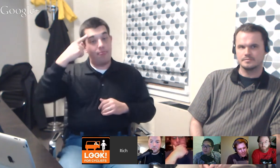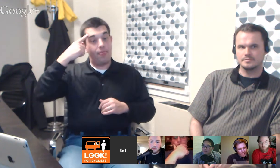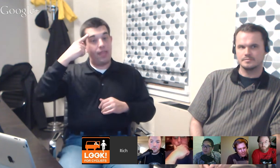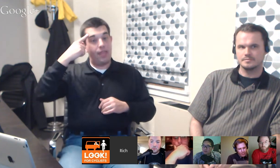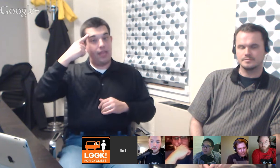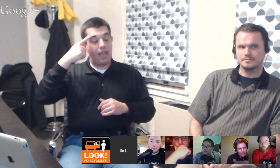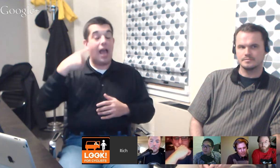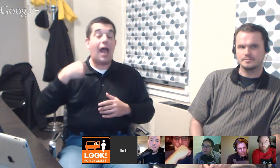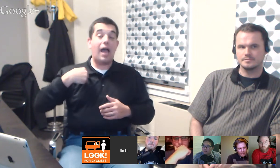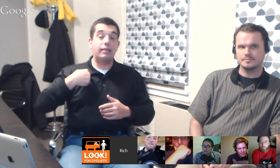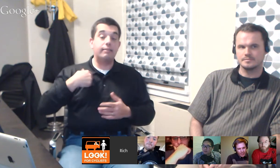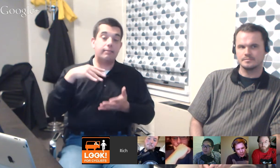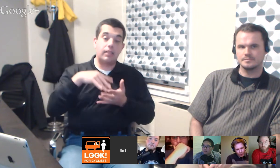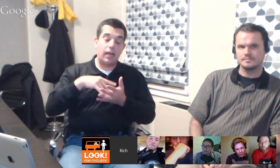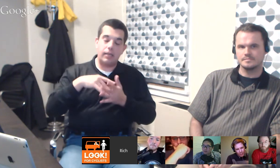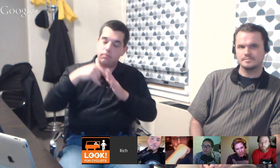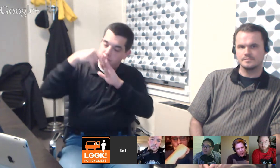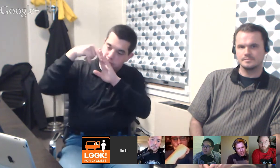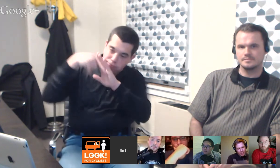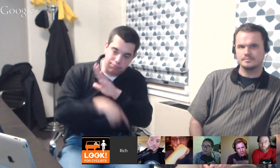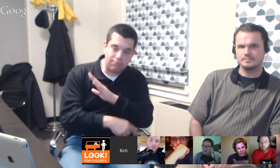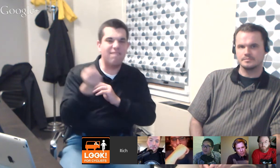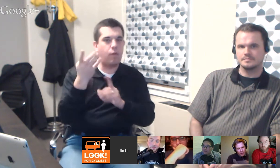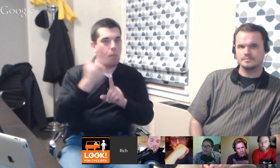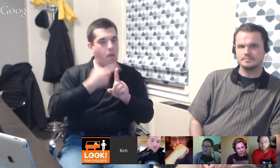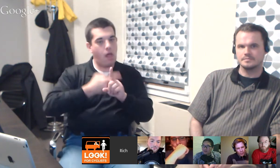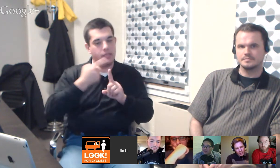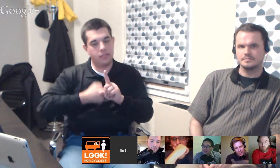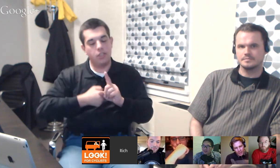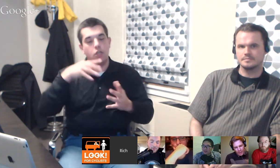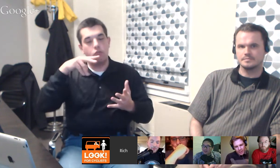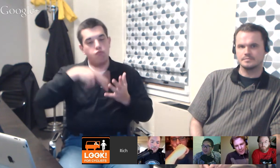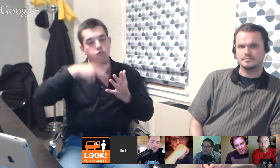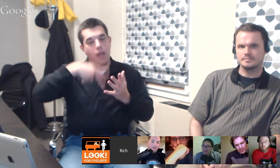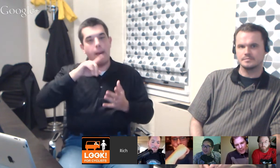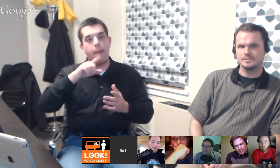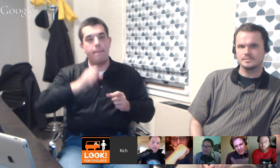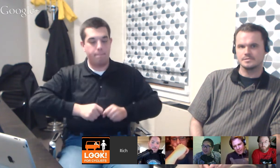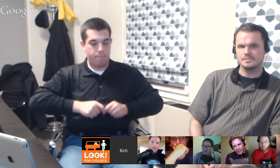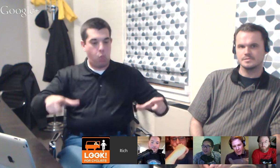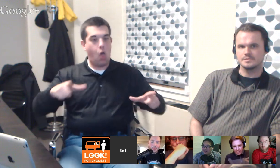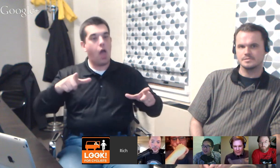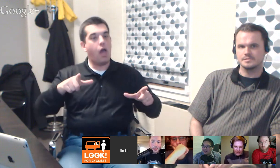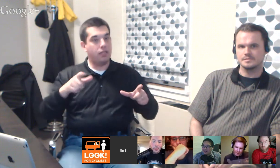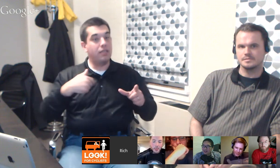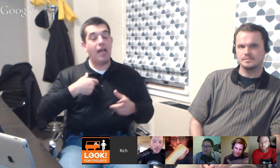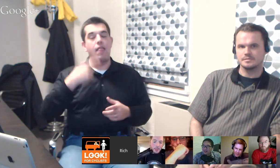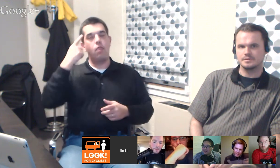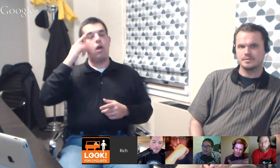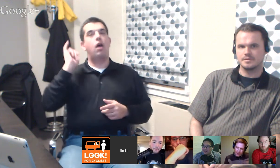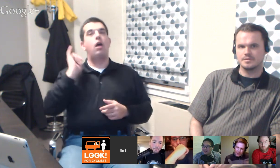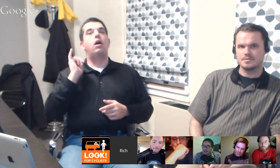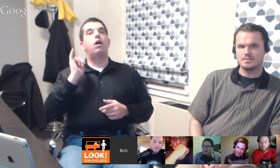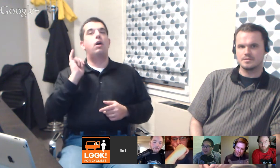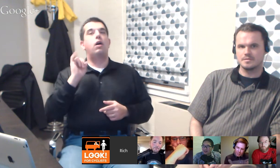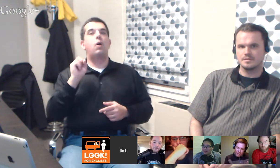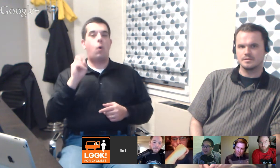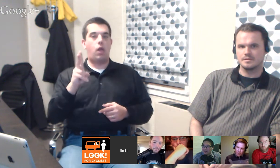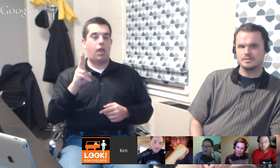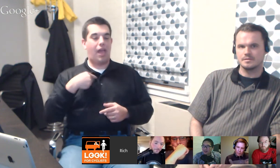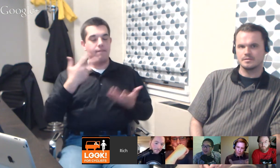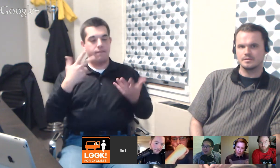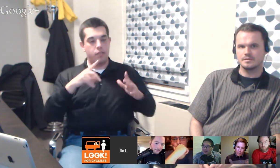I studied it pretty intensely for a couple months. I read a bunch of blog posts, and I mistakenly thought that, okay, I've